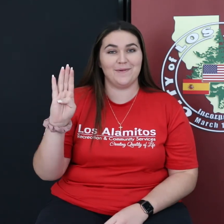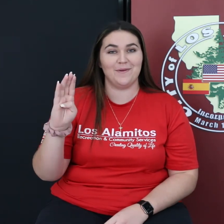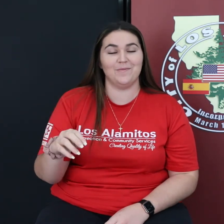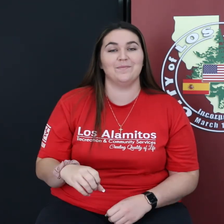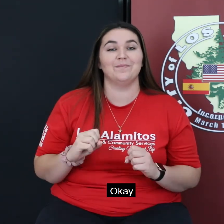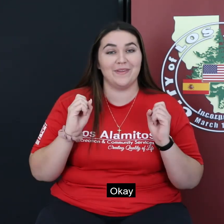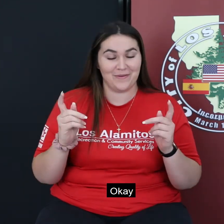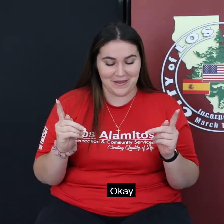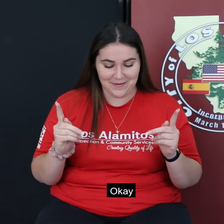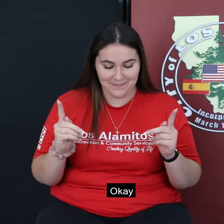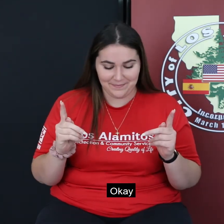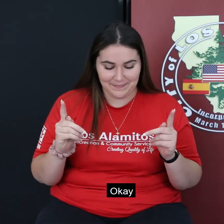Okay.